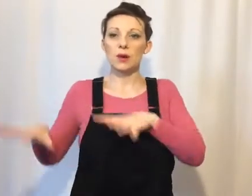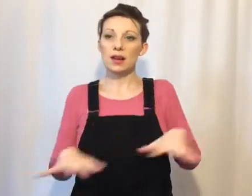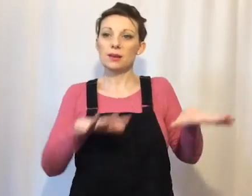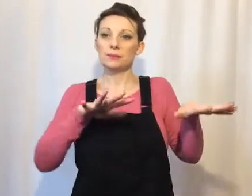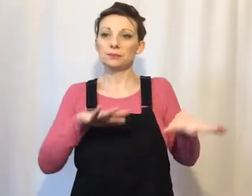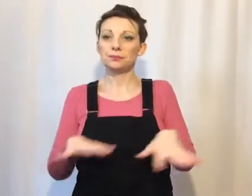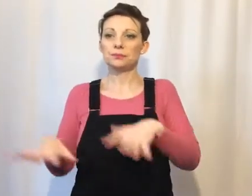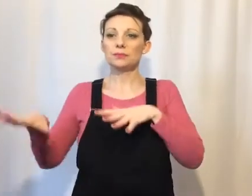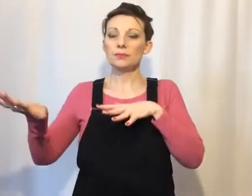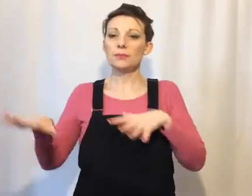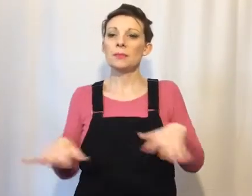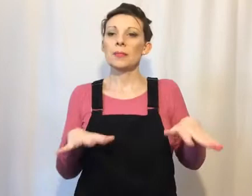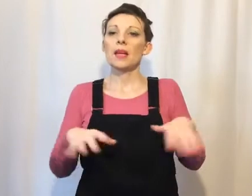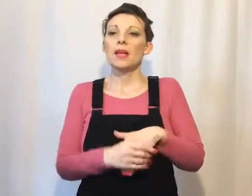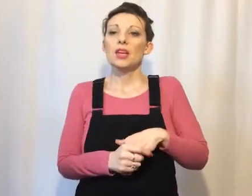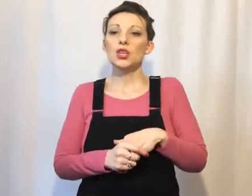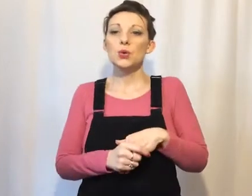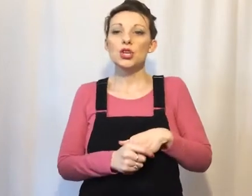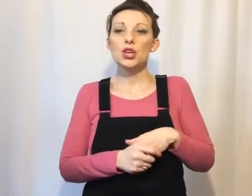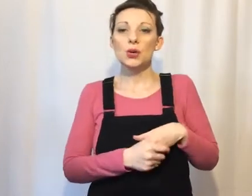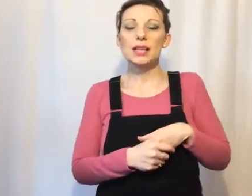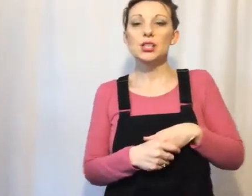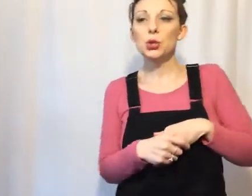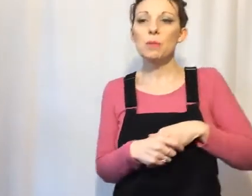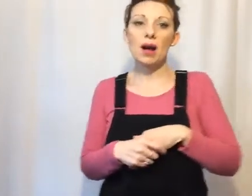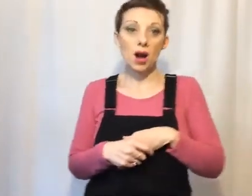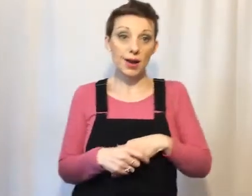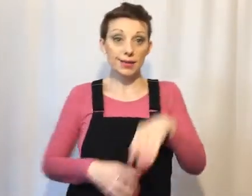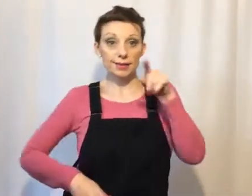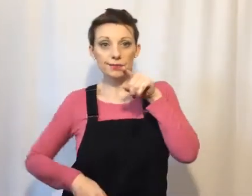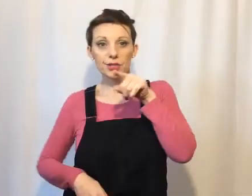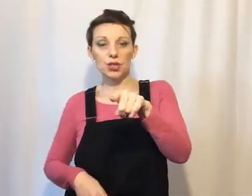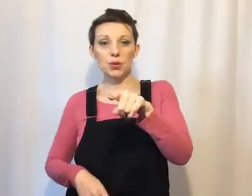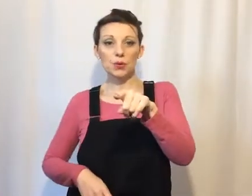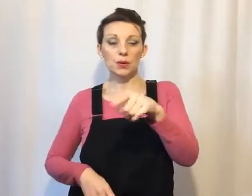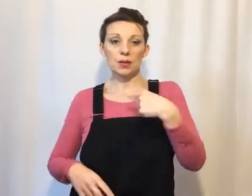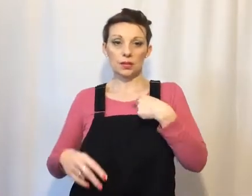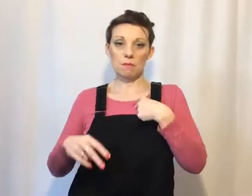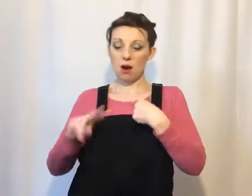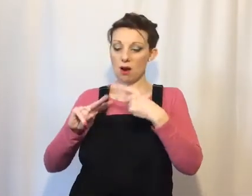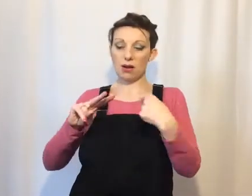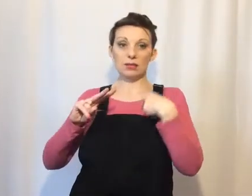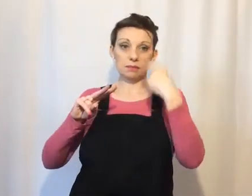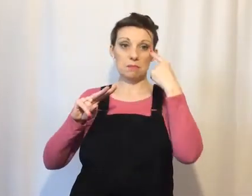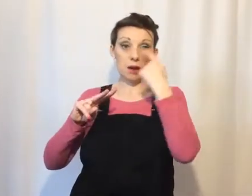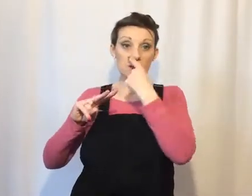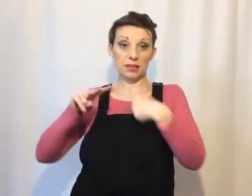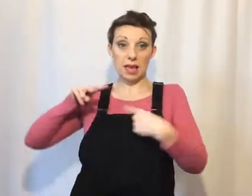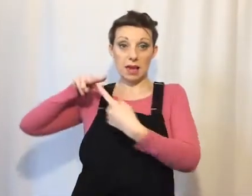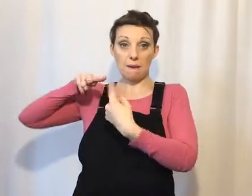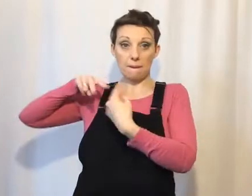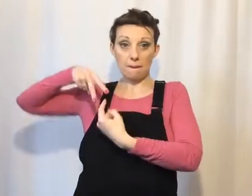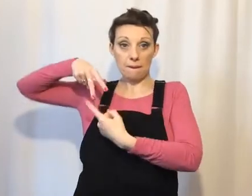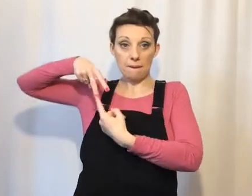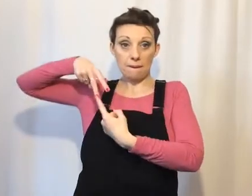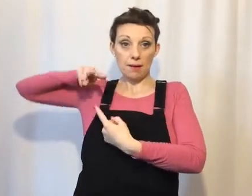sway. You could look into my eyes. So my eyes are here, like